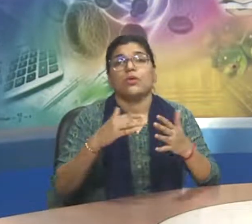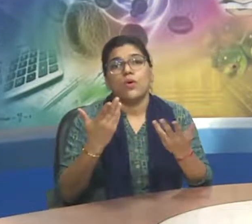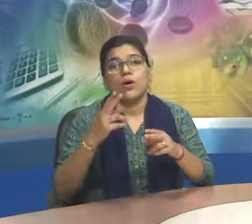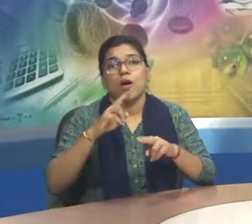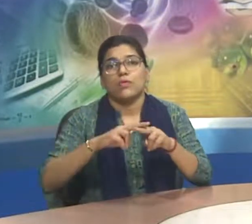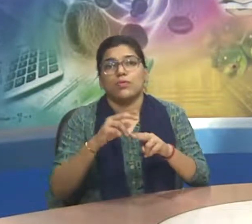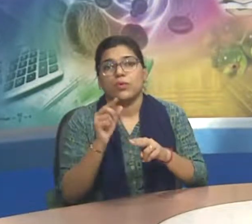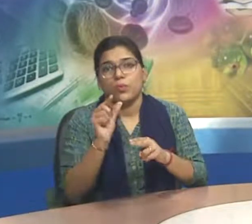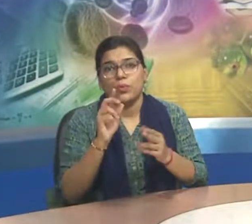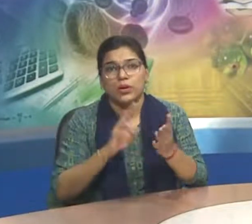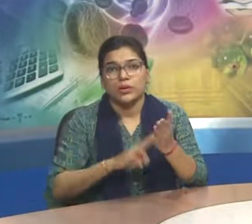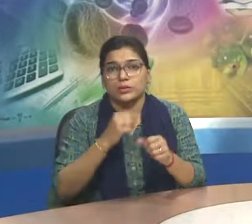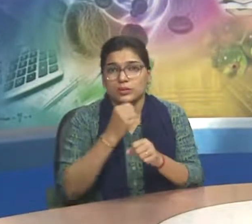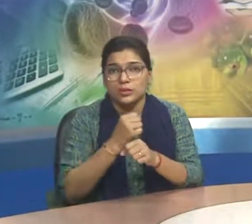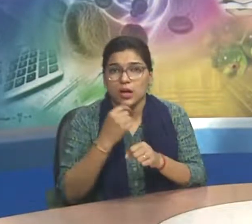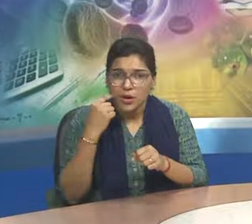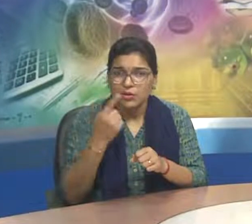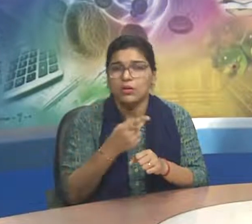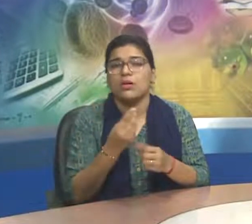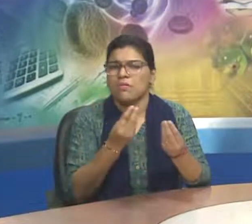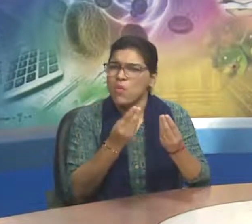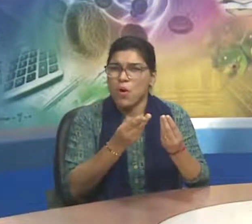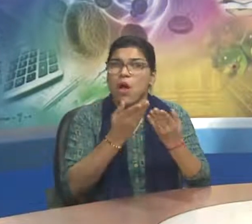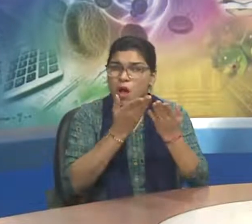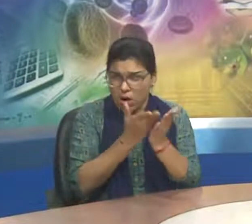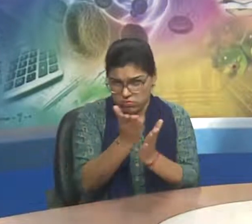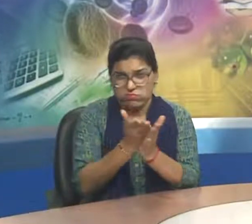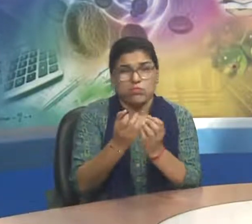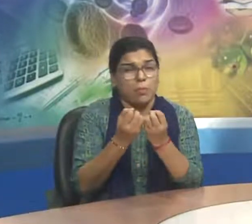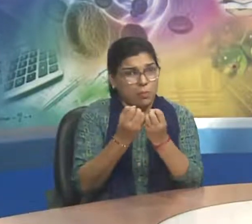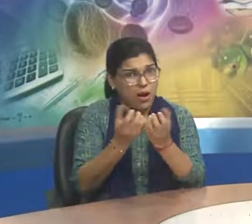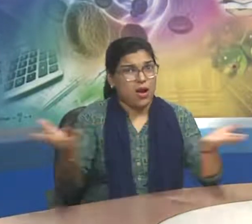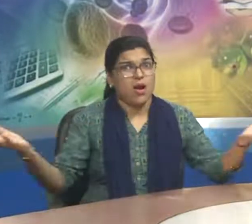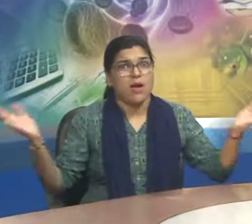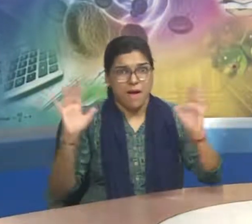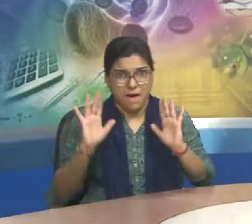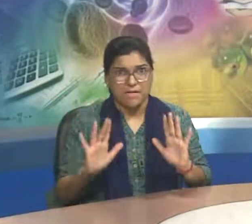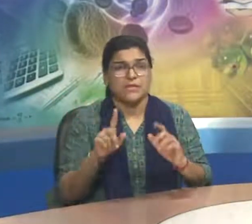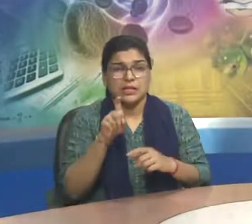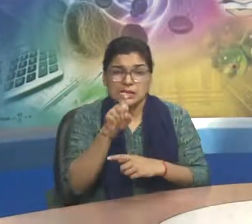The first one is bacteria, second is protists and the fungi.